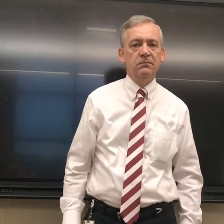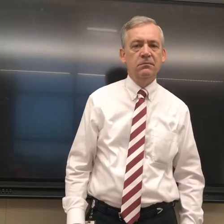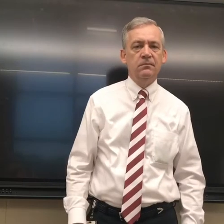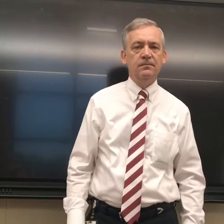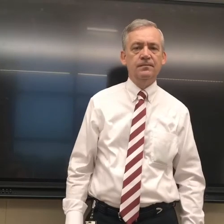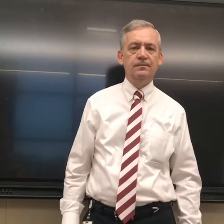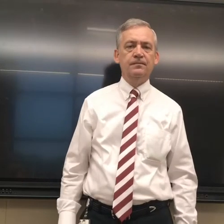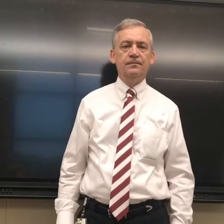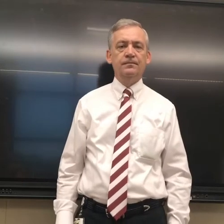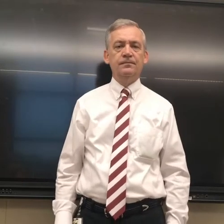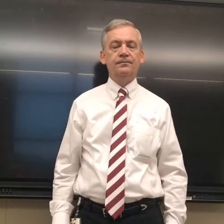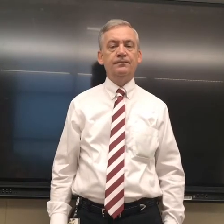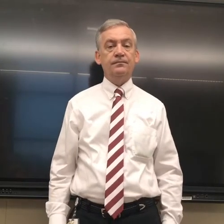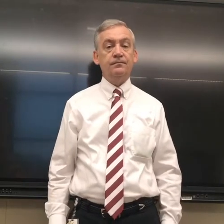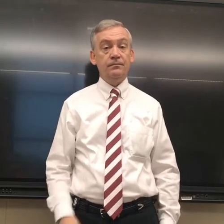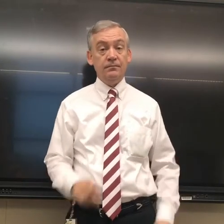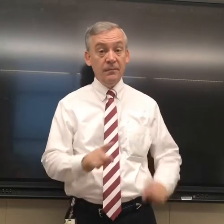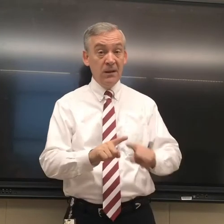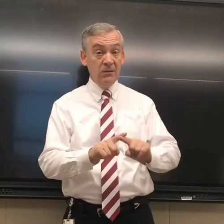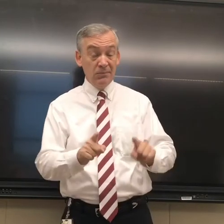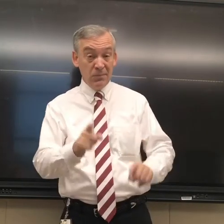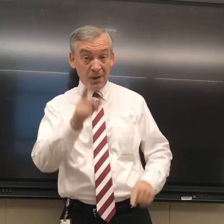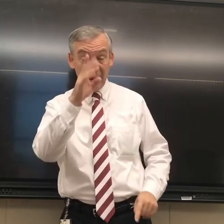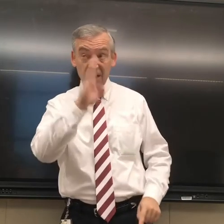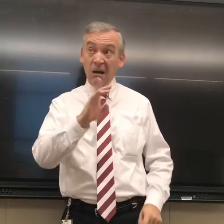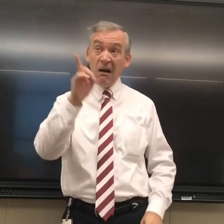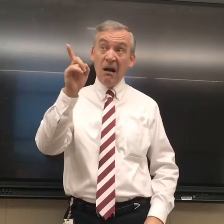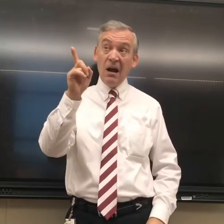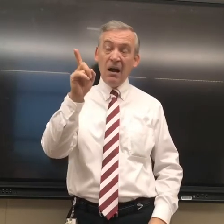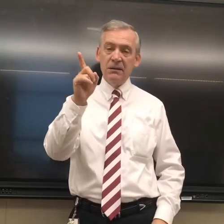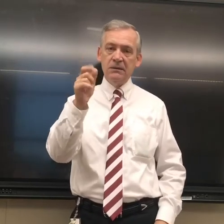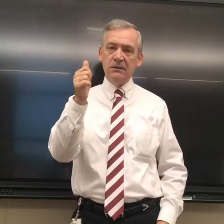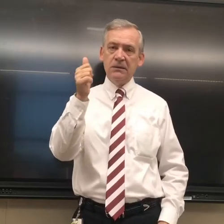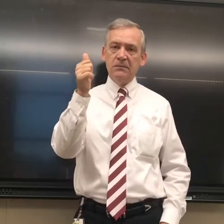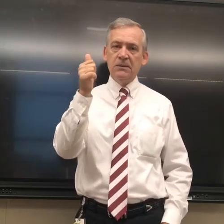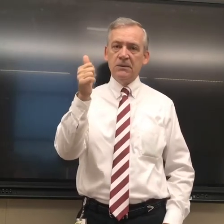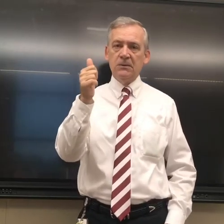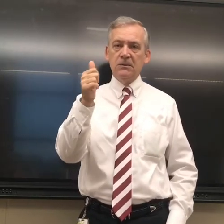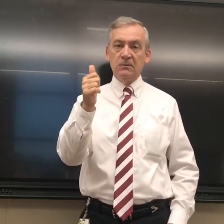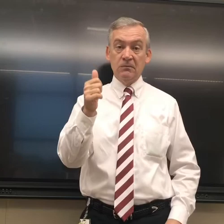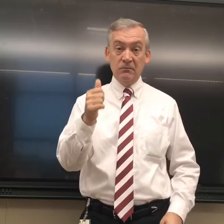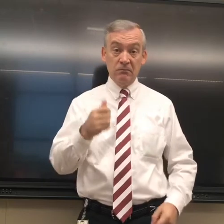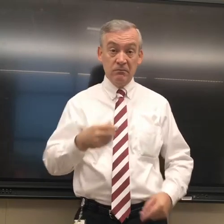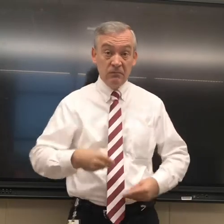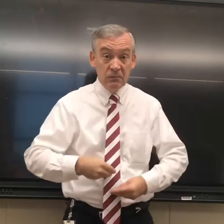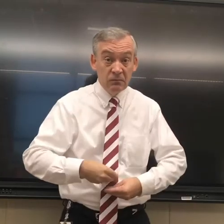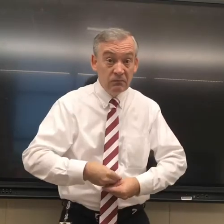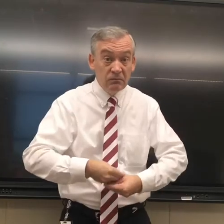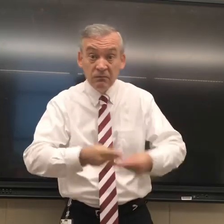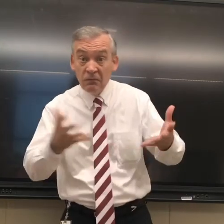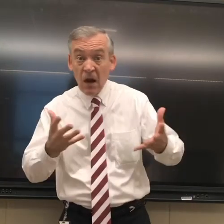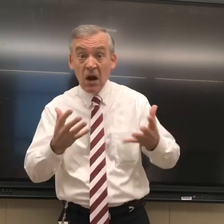But God was chary with miracles in those days, and so we waited and waited.